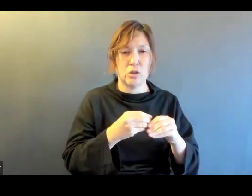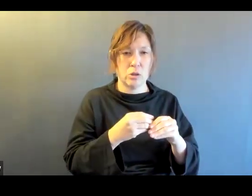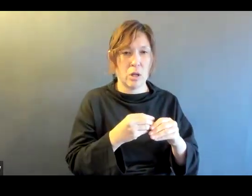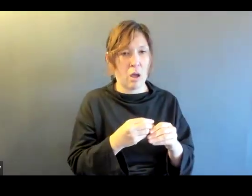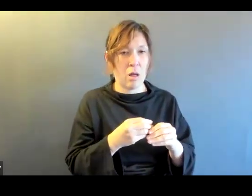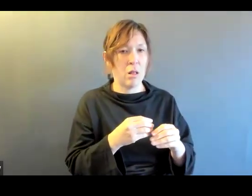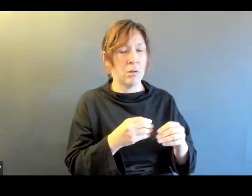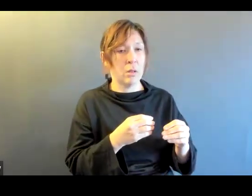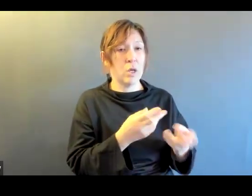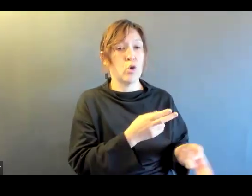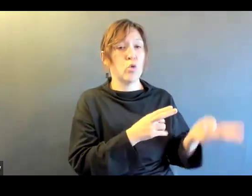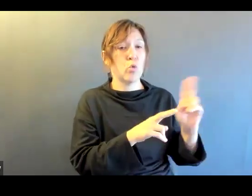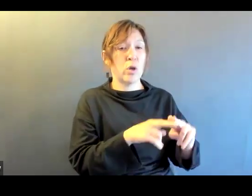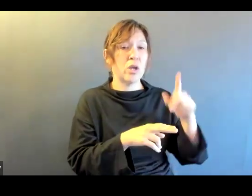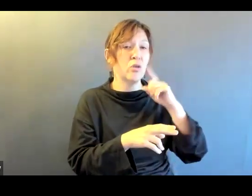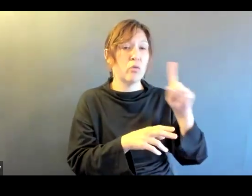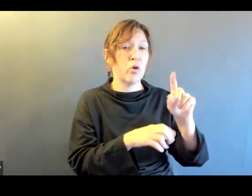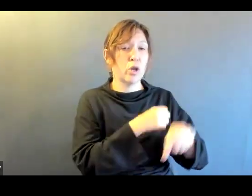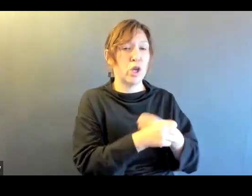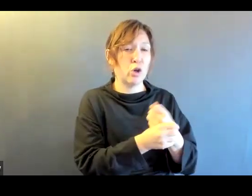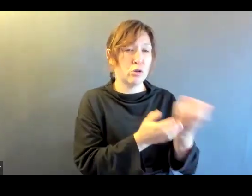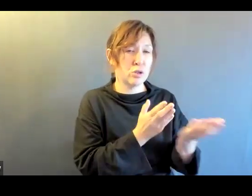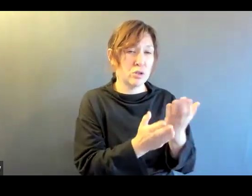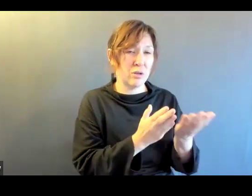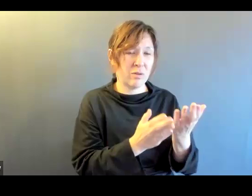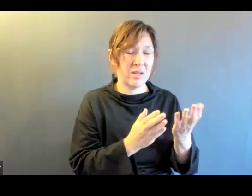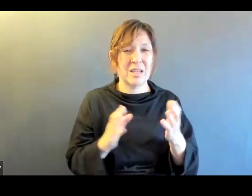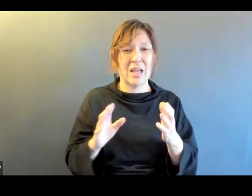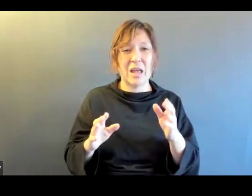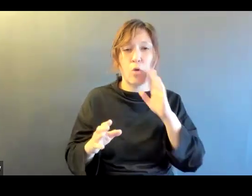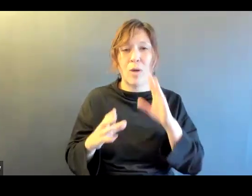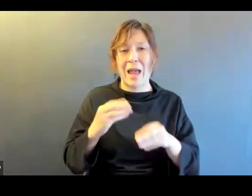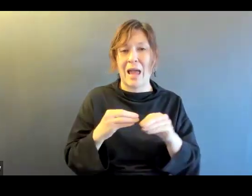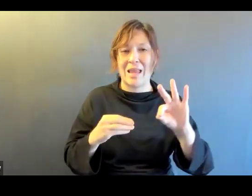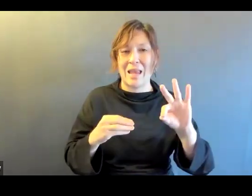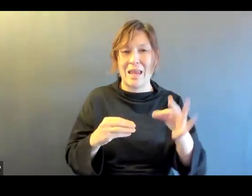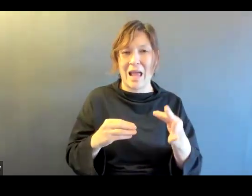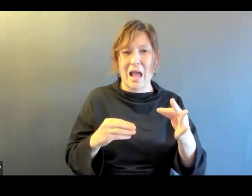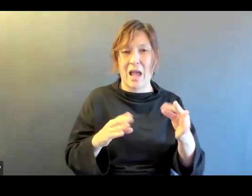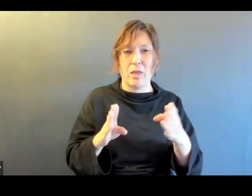salary scale, which brings them more in line with the BTU salary scale.